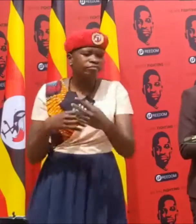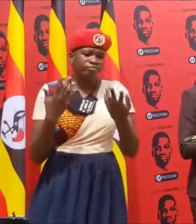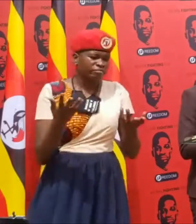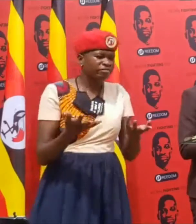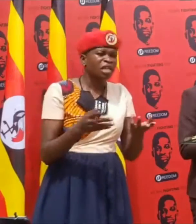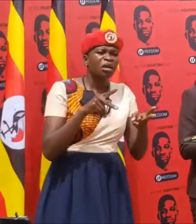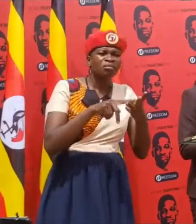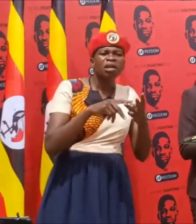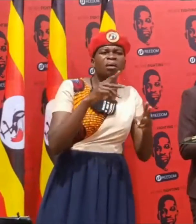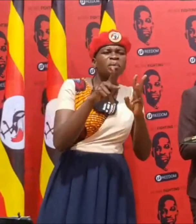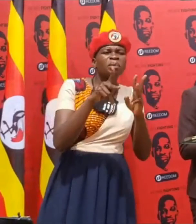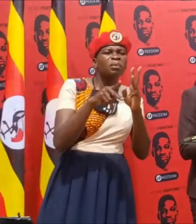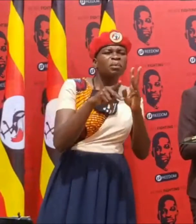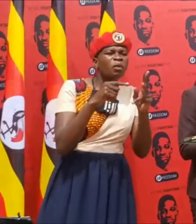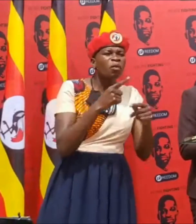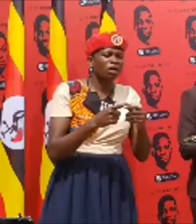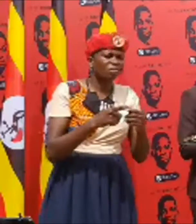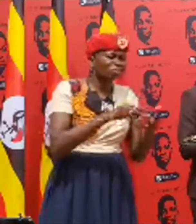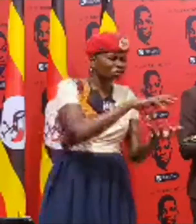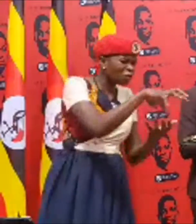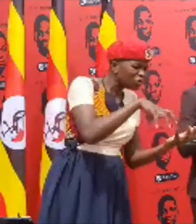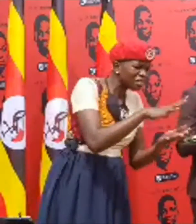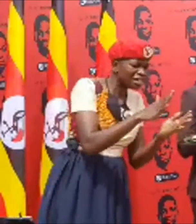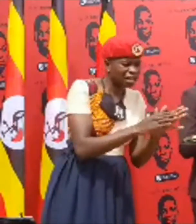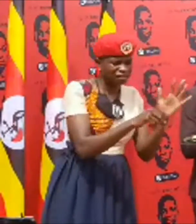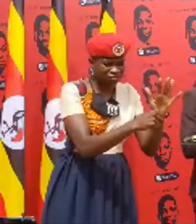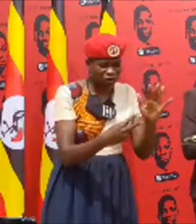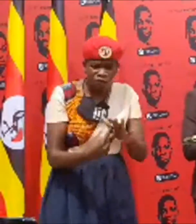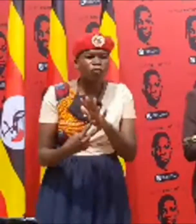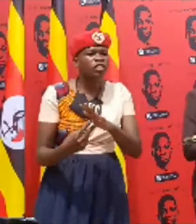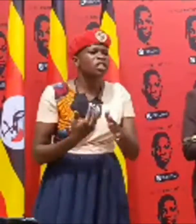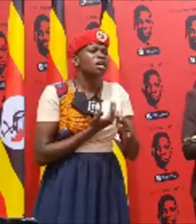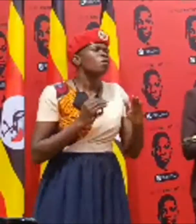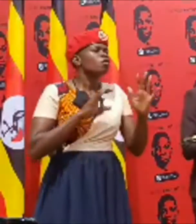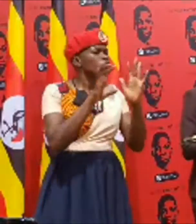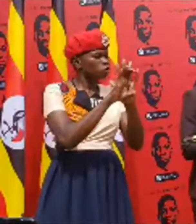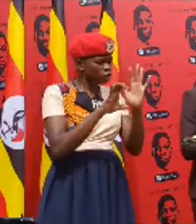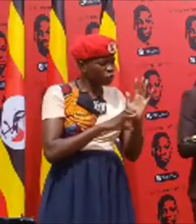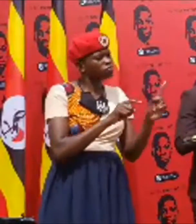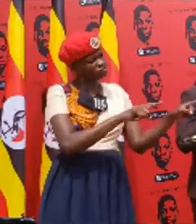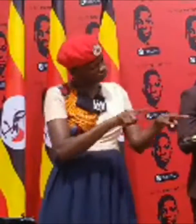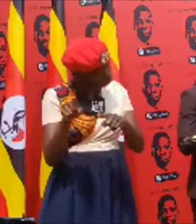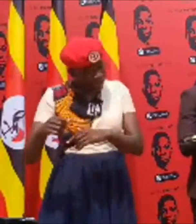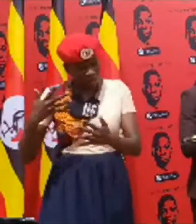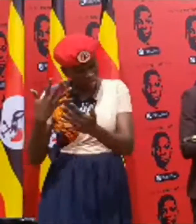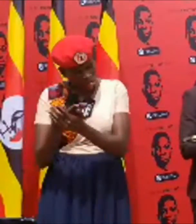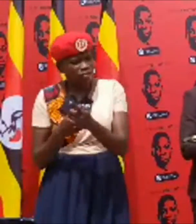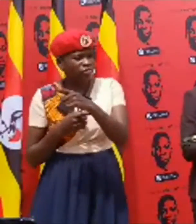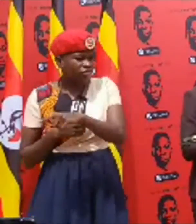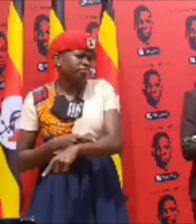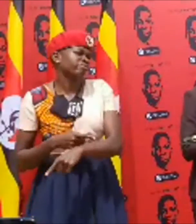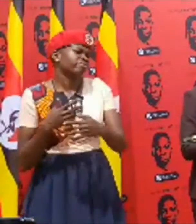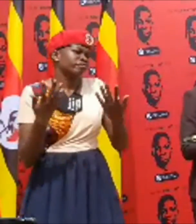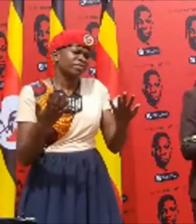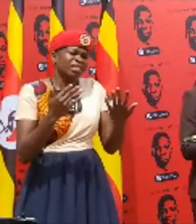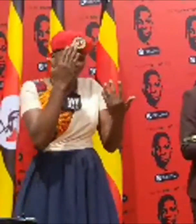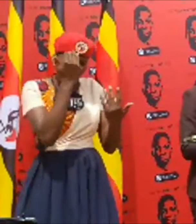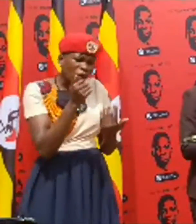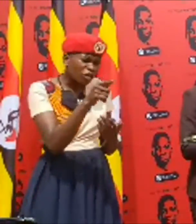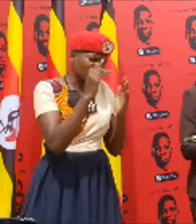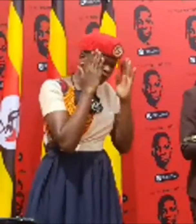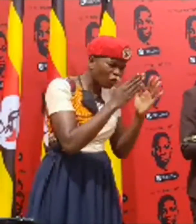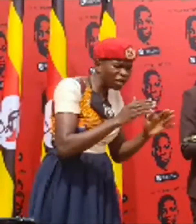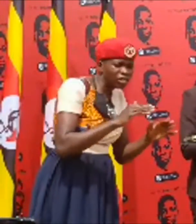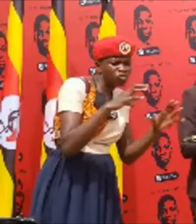who are brutalizing Ugandans, who are violating our country's constitution by meting out all manner of untold suffering to